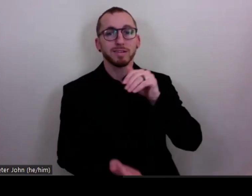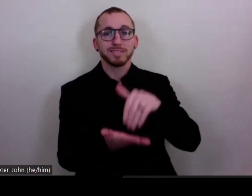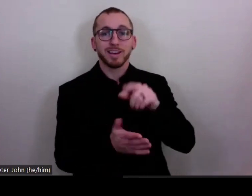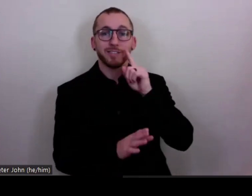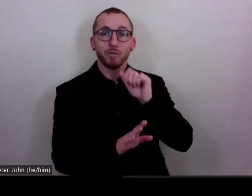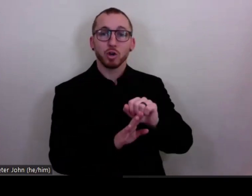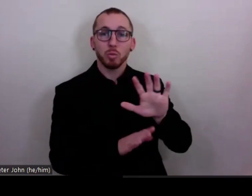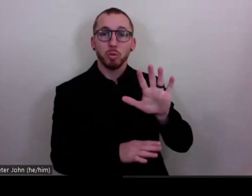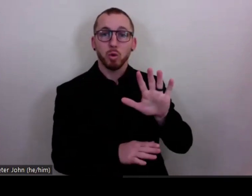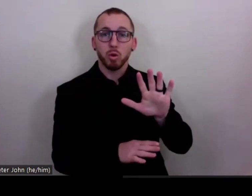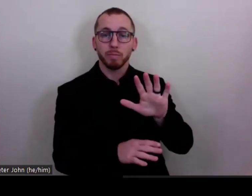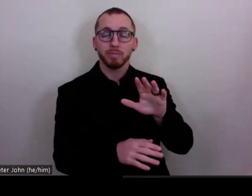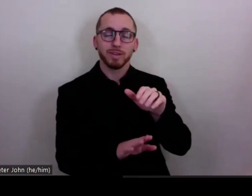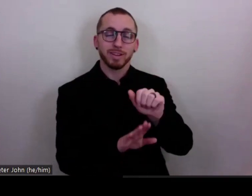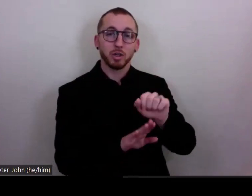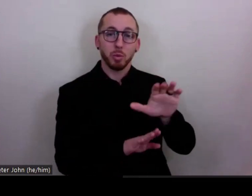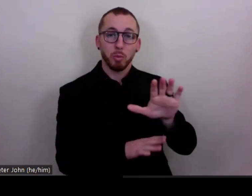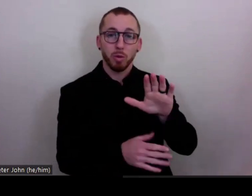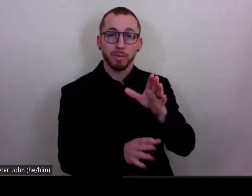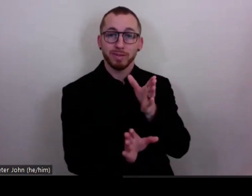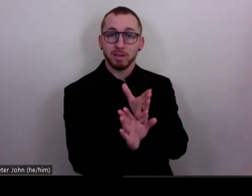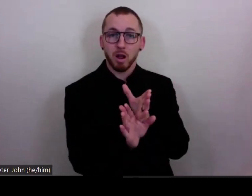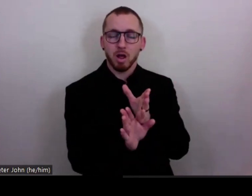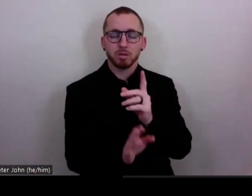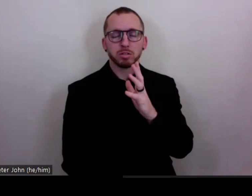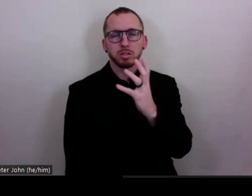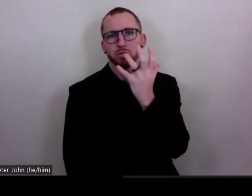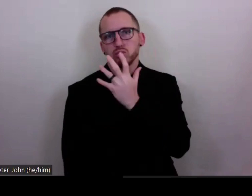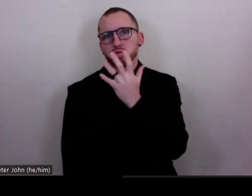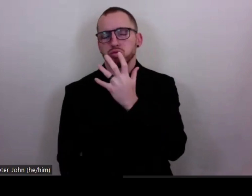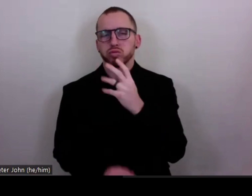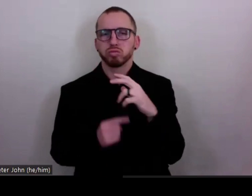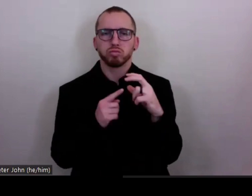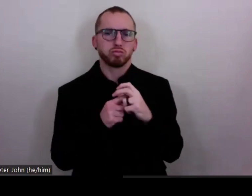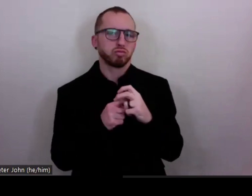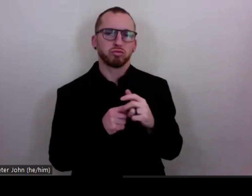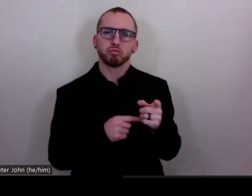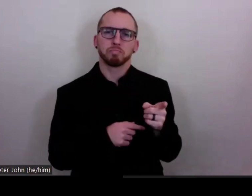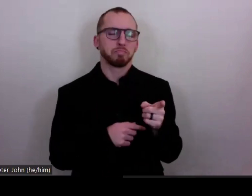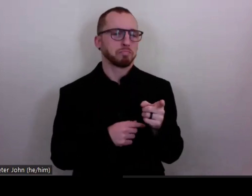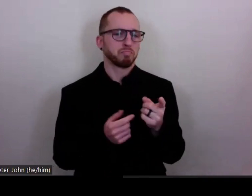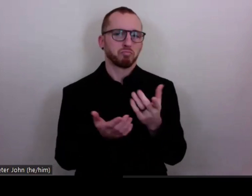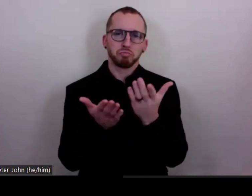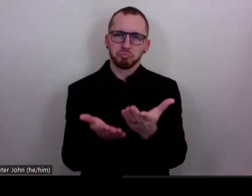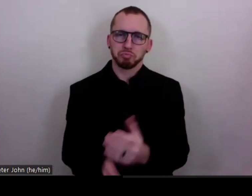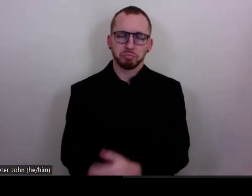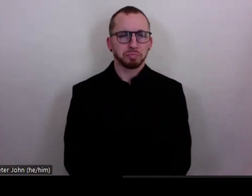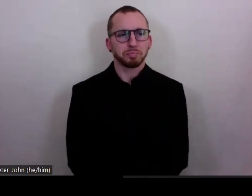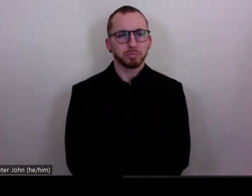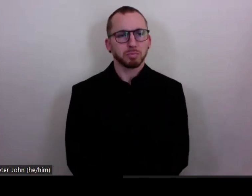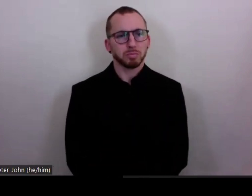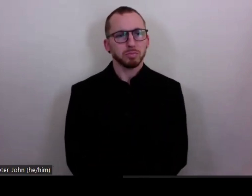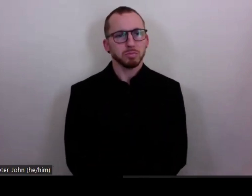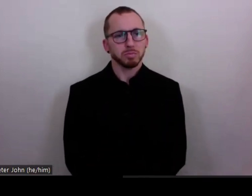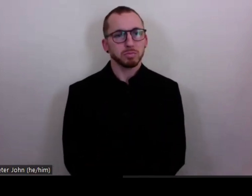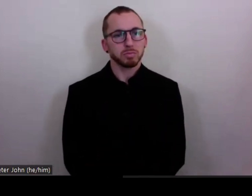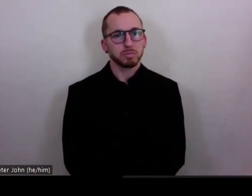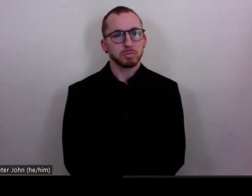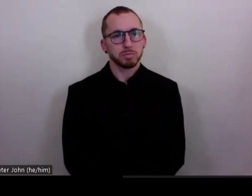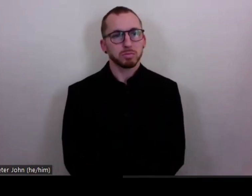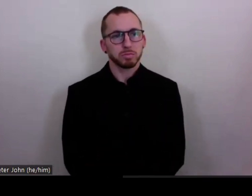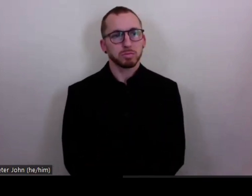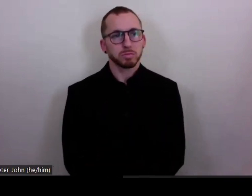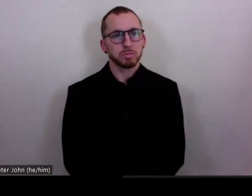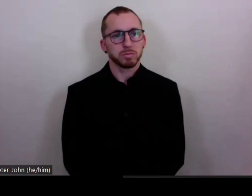Psychology is phenomenal, okay? Phenomenal. You can go and